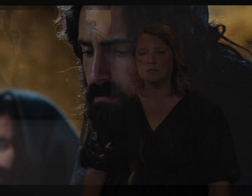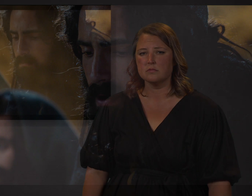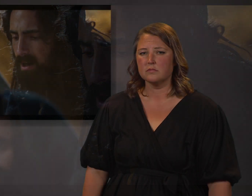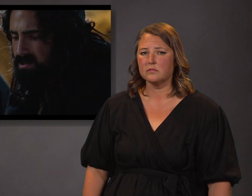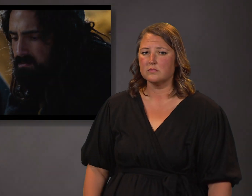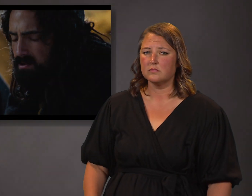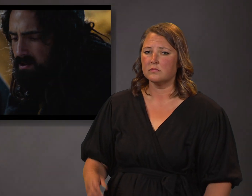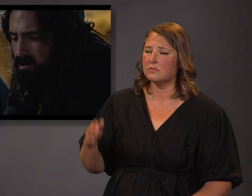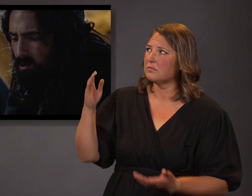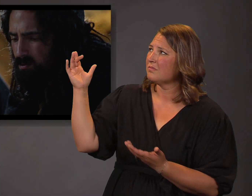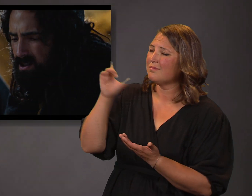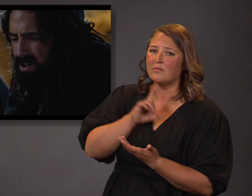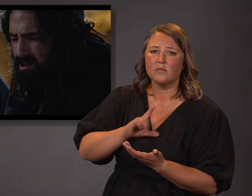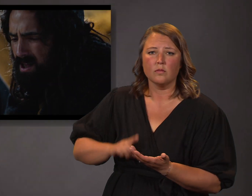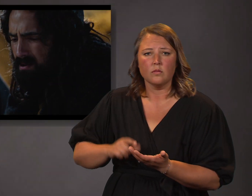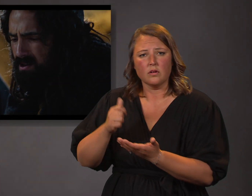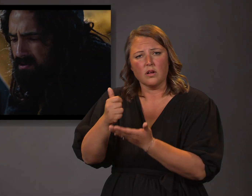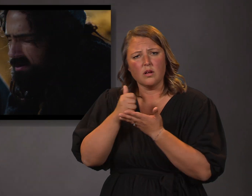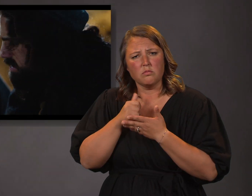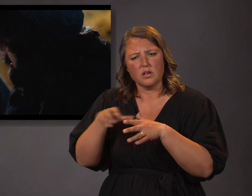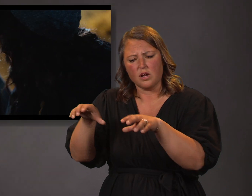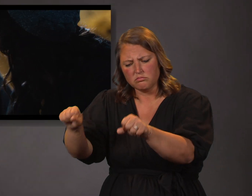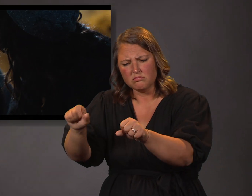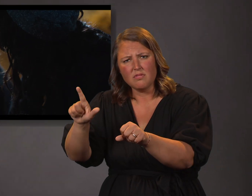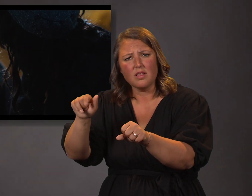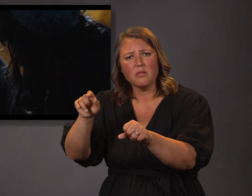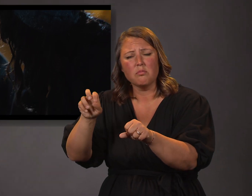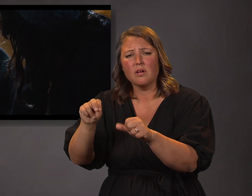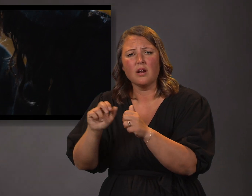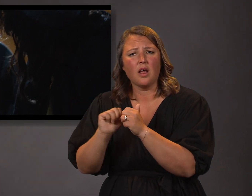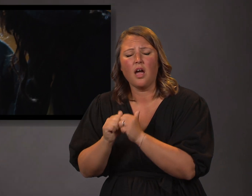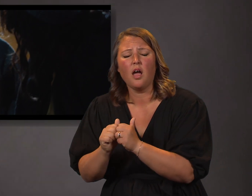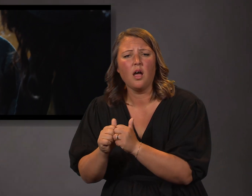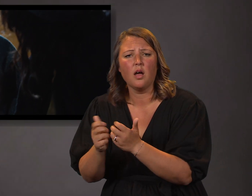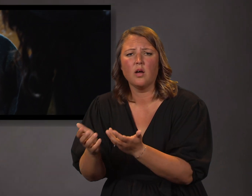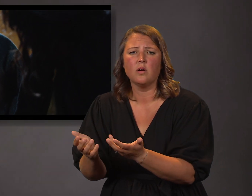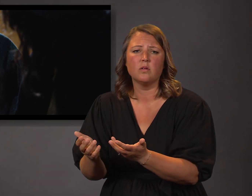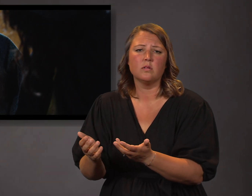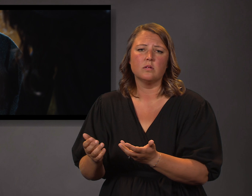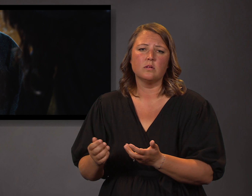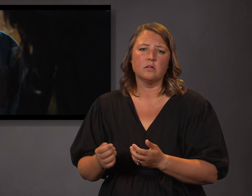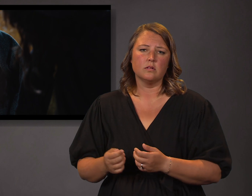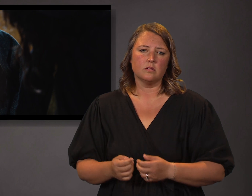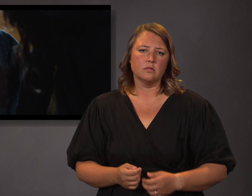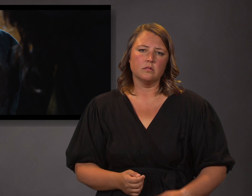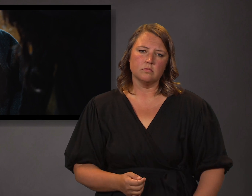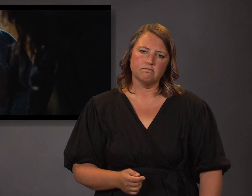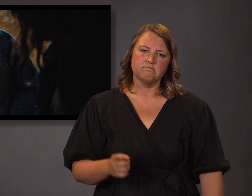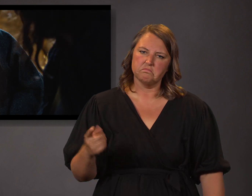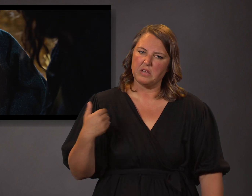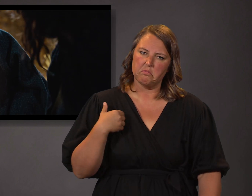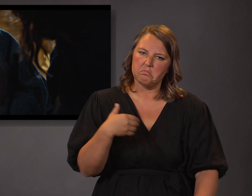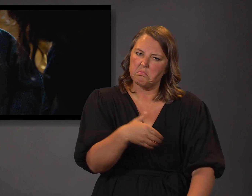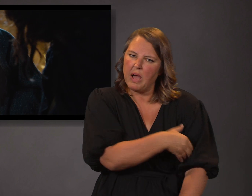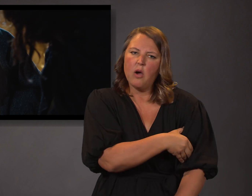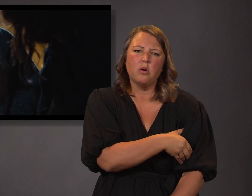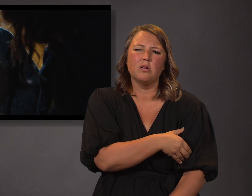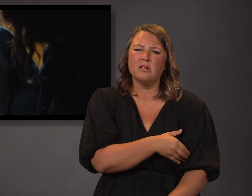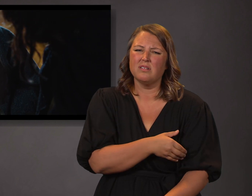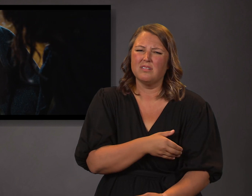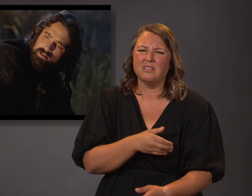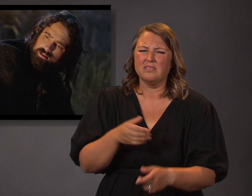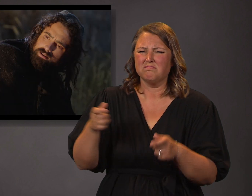How is it possible that the Lord will deliver Laban into our hands? He is a mighty man. He can command